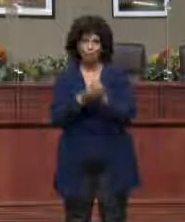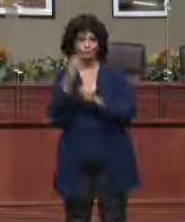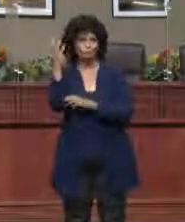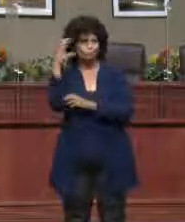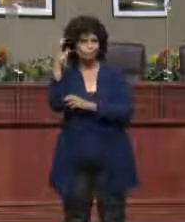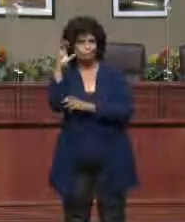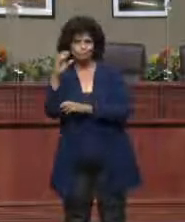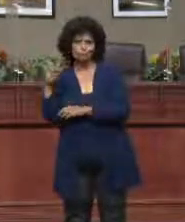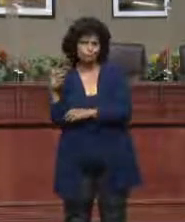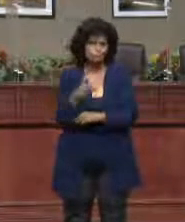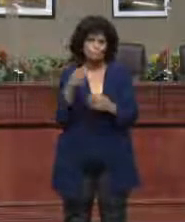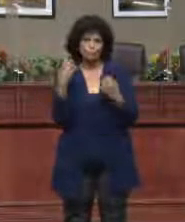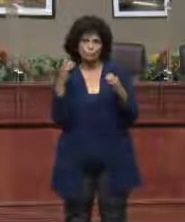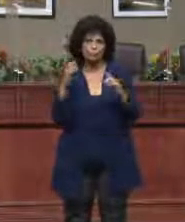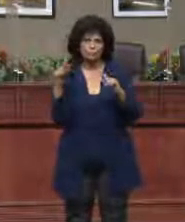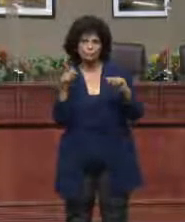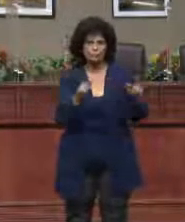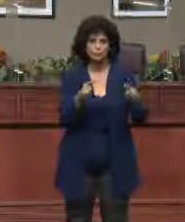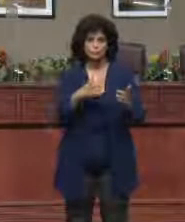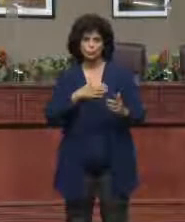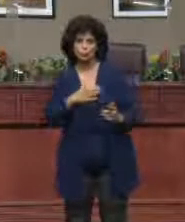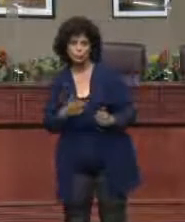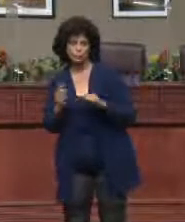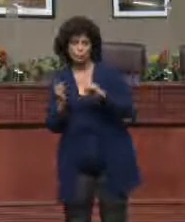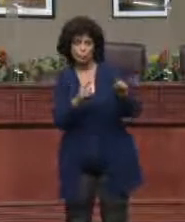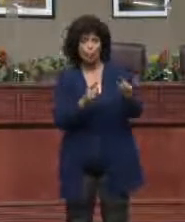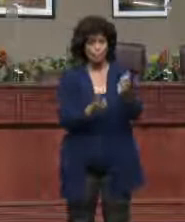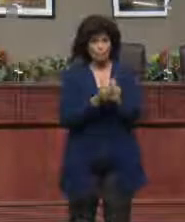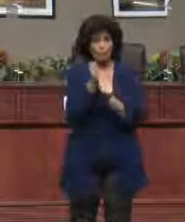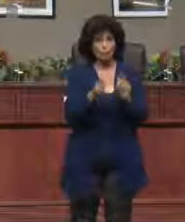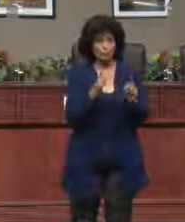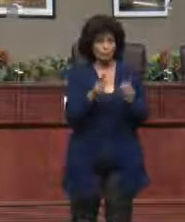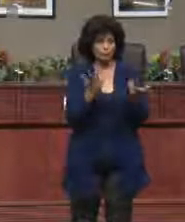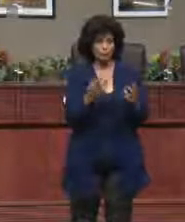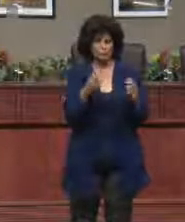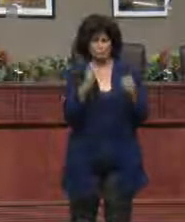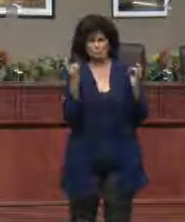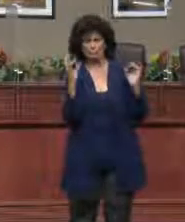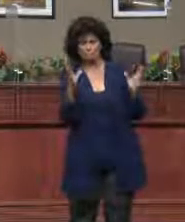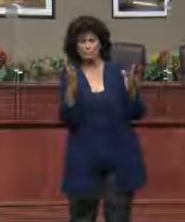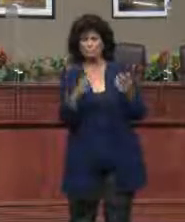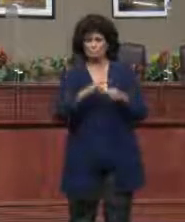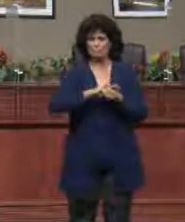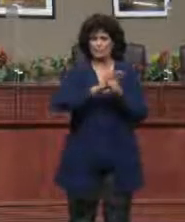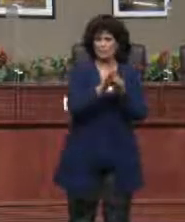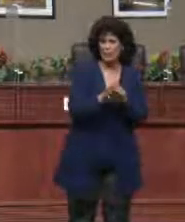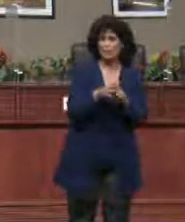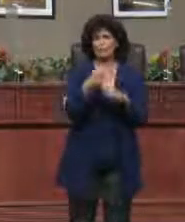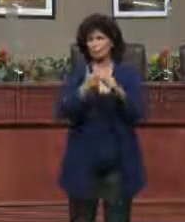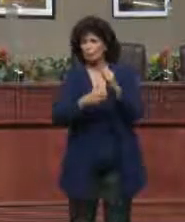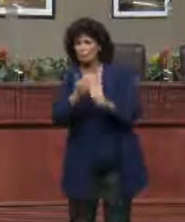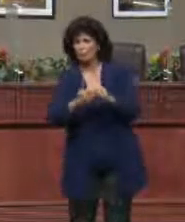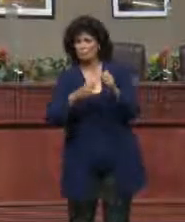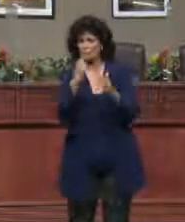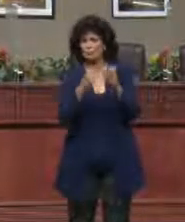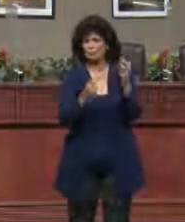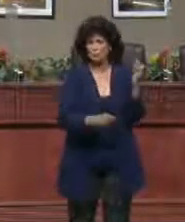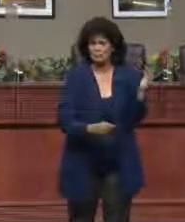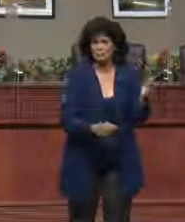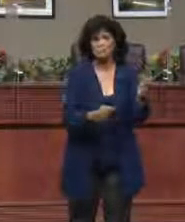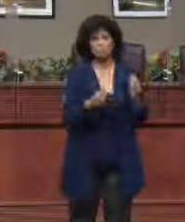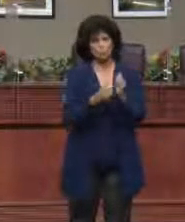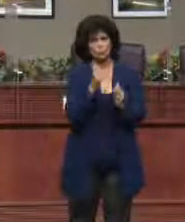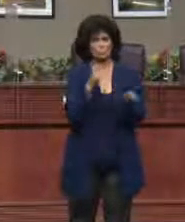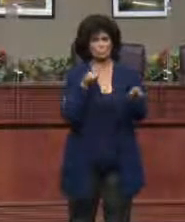during a time when people would perhaps run away from danger, we still have some individuals who want to run to it and